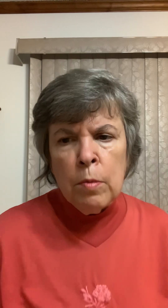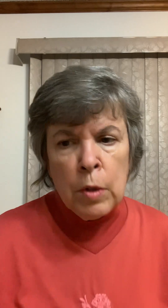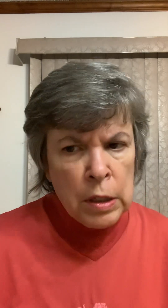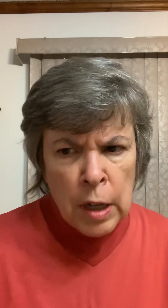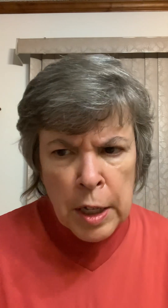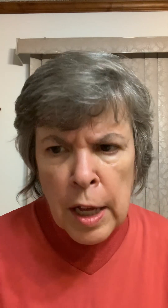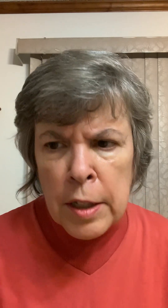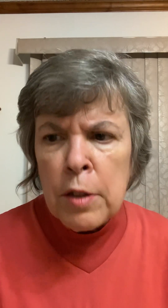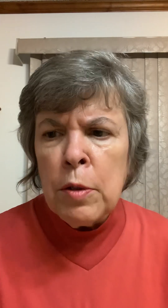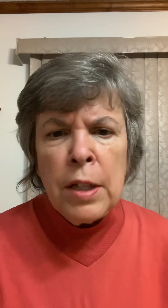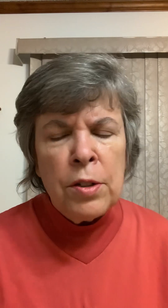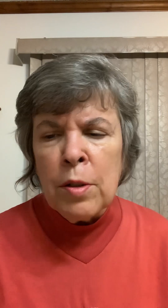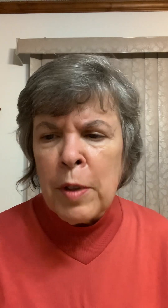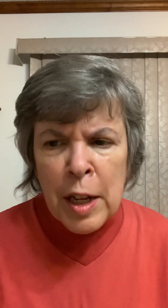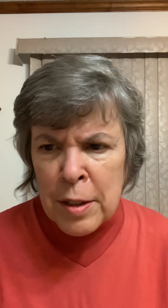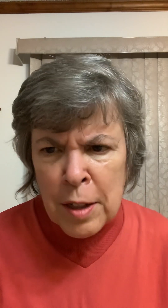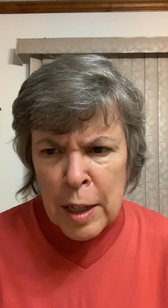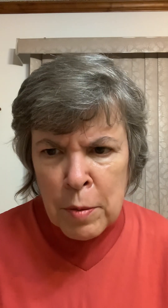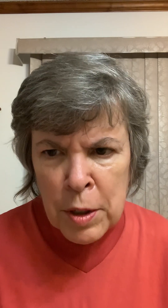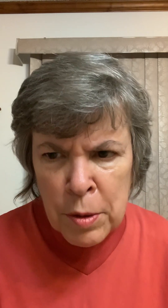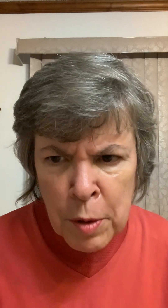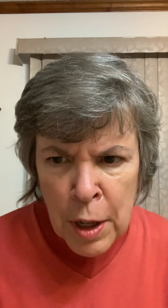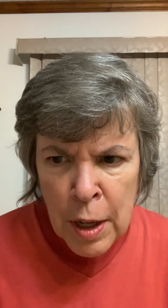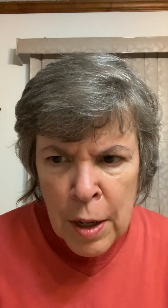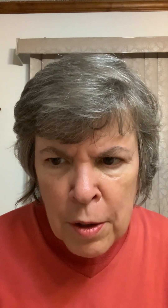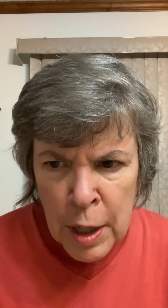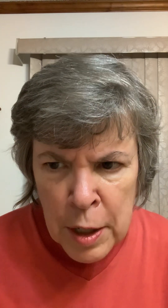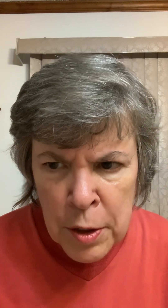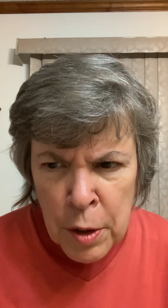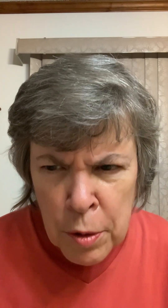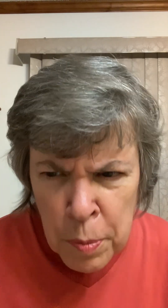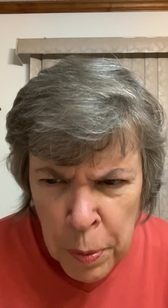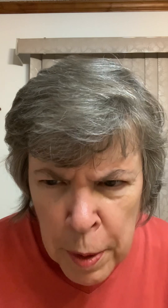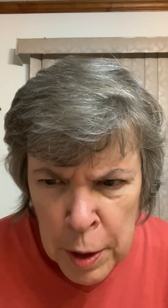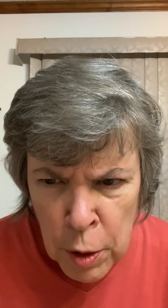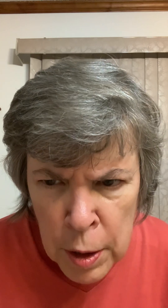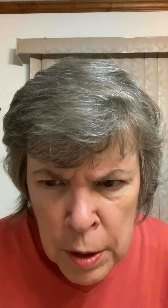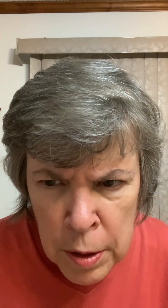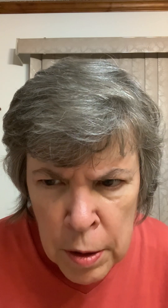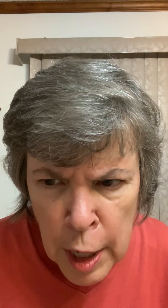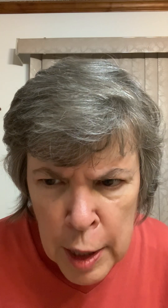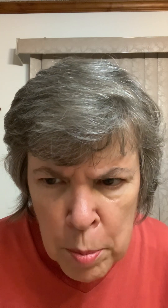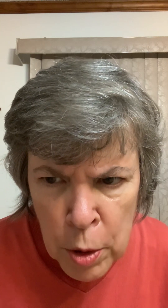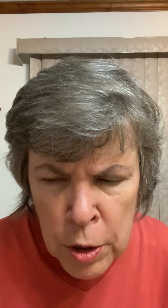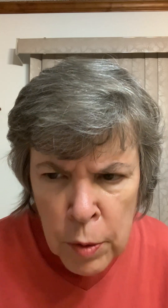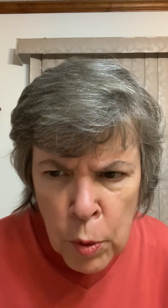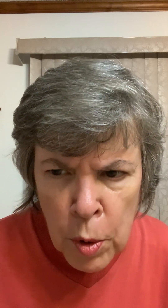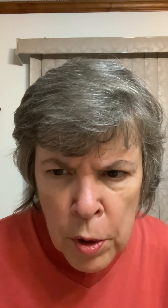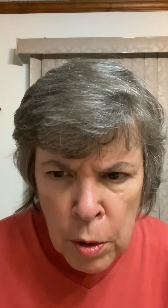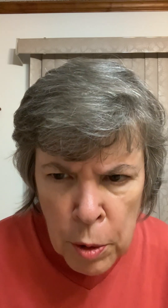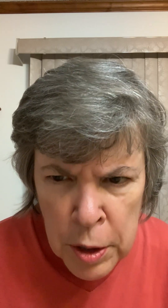not signing that. In this one, that's just a related sign that we do. Okay, so in darkness slain, then bursting forth in glorious